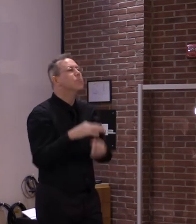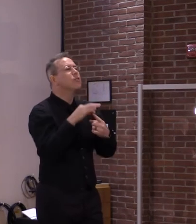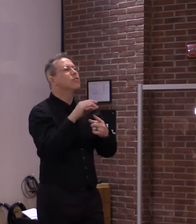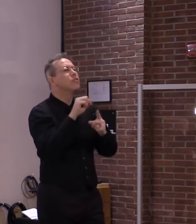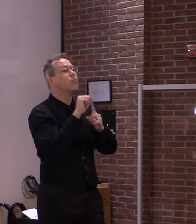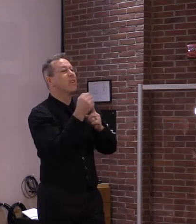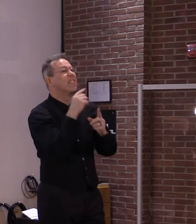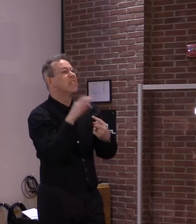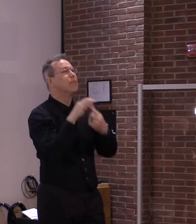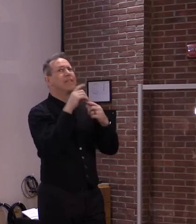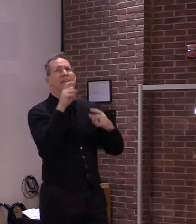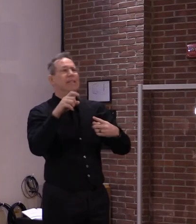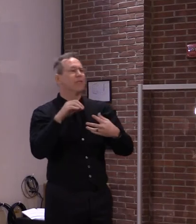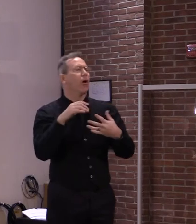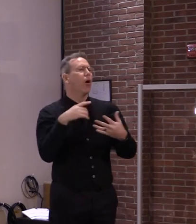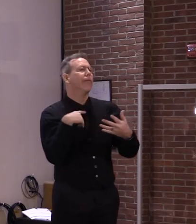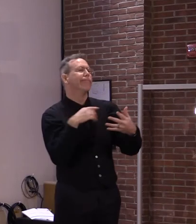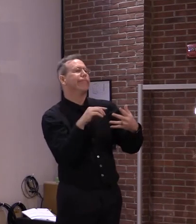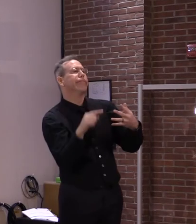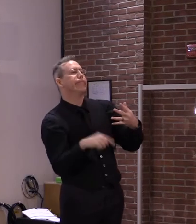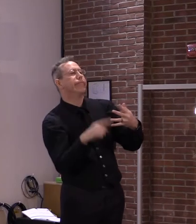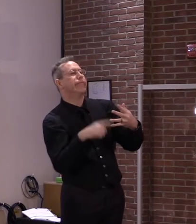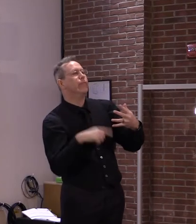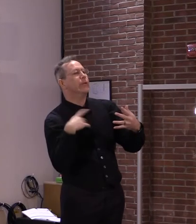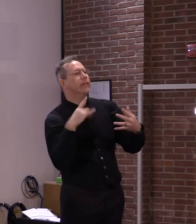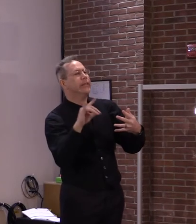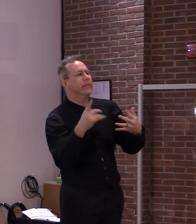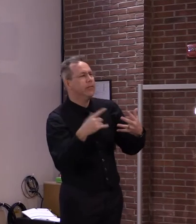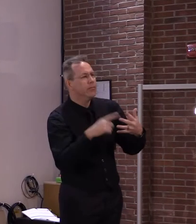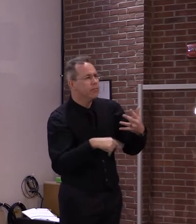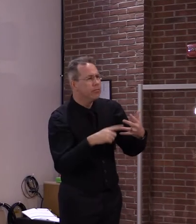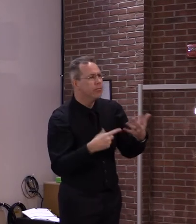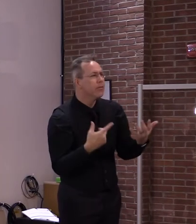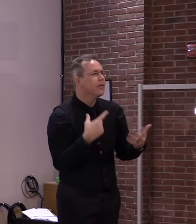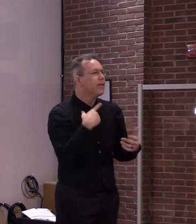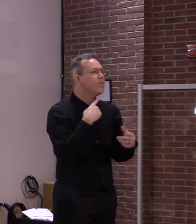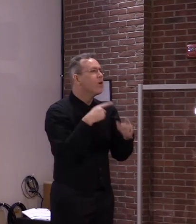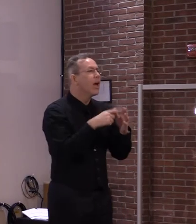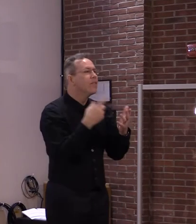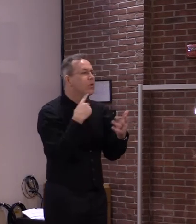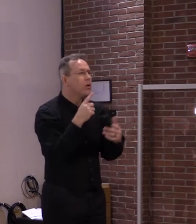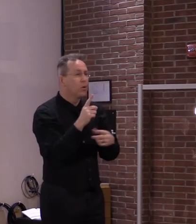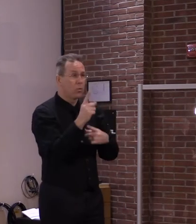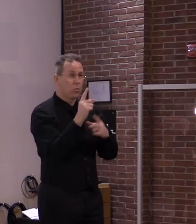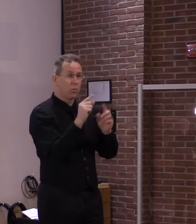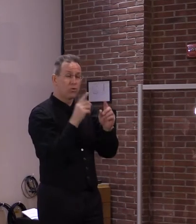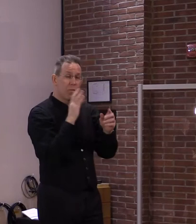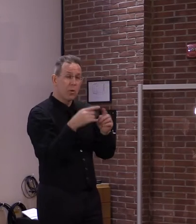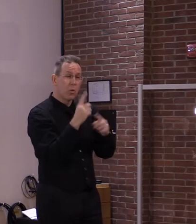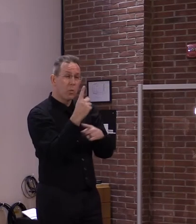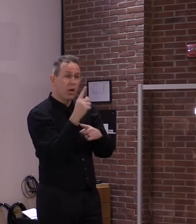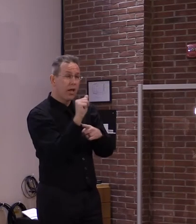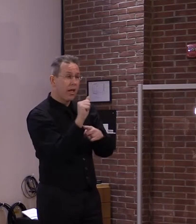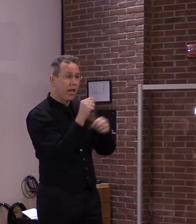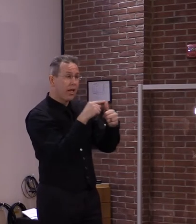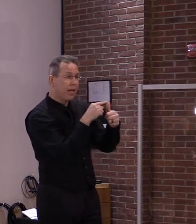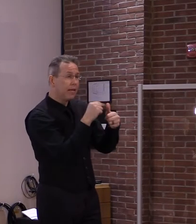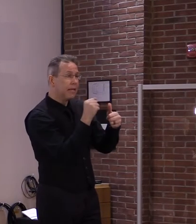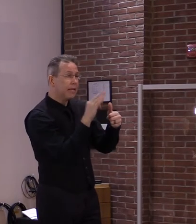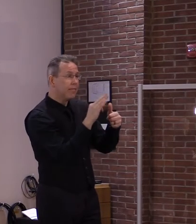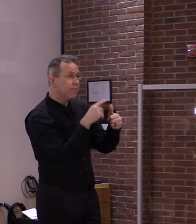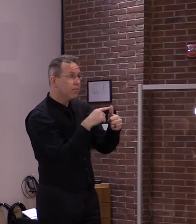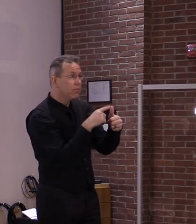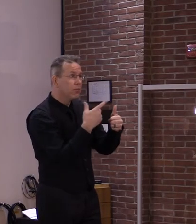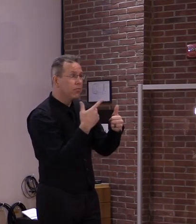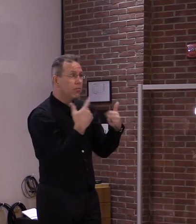1a if um and in continuing phase of 1a that's hospital administered uh